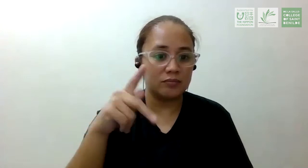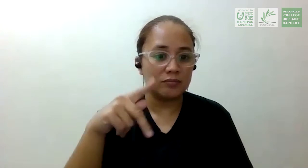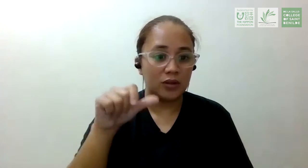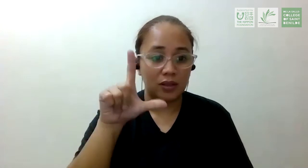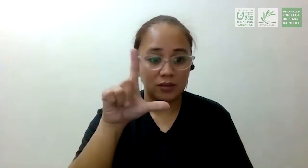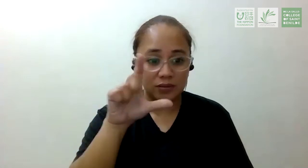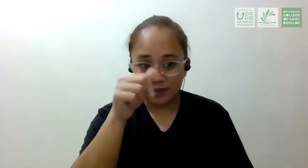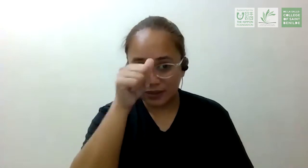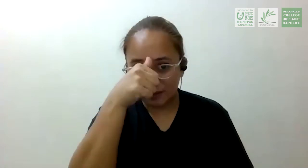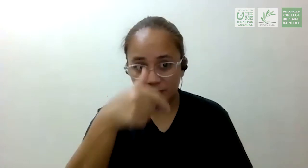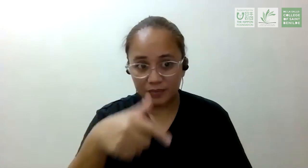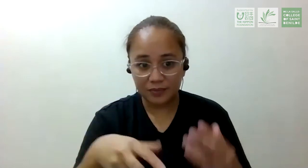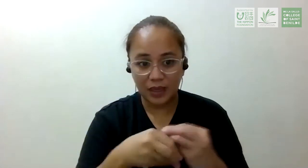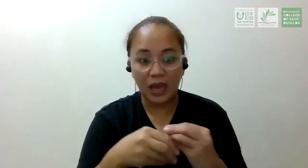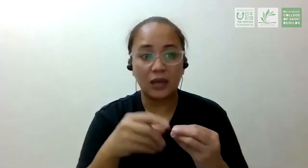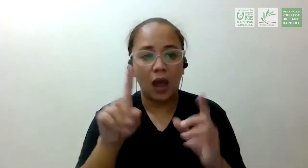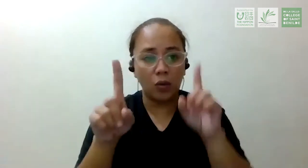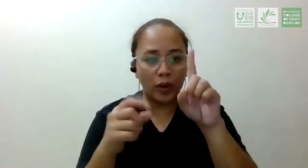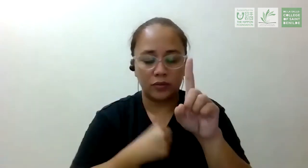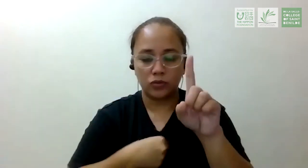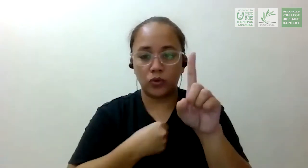I added 1 new date, sorry.